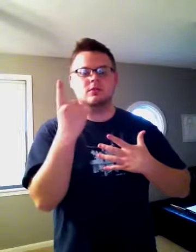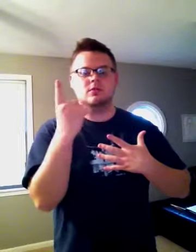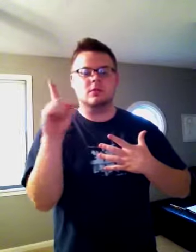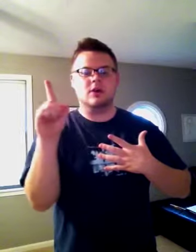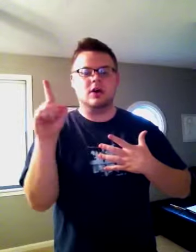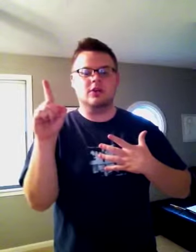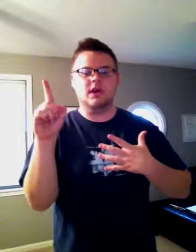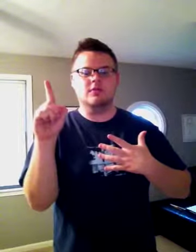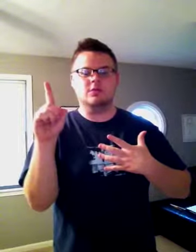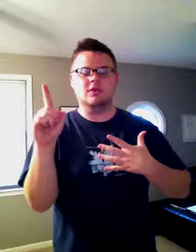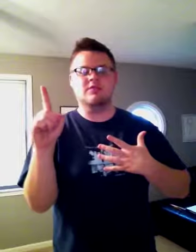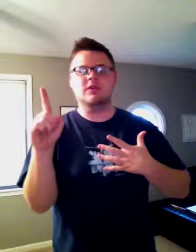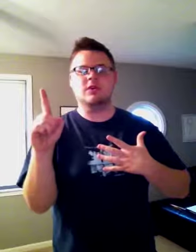So all you'll have is one finger up,